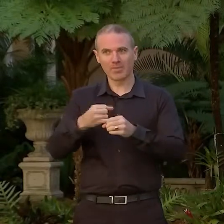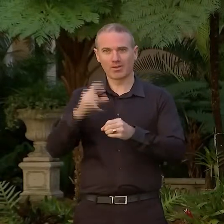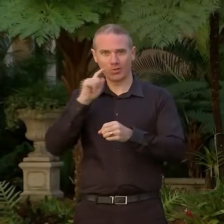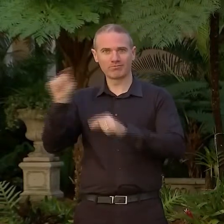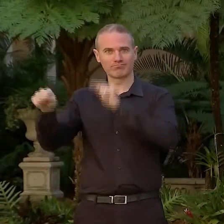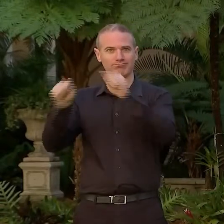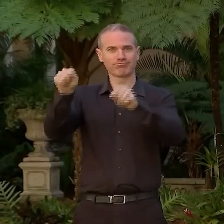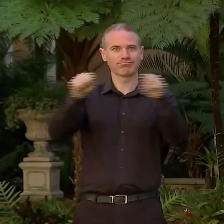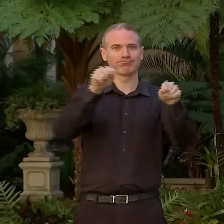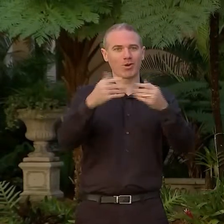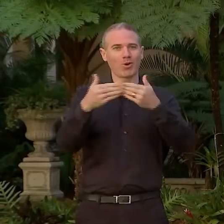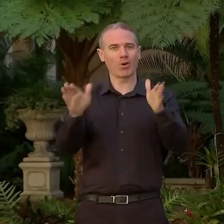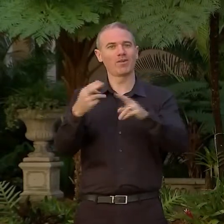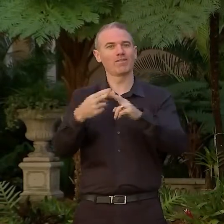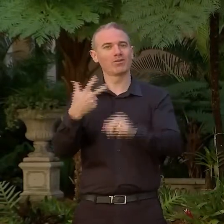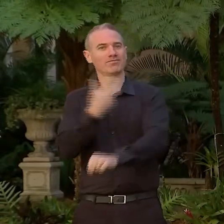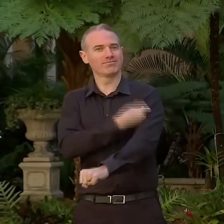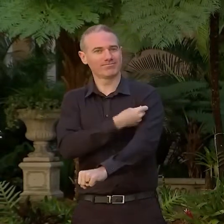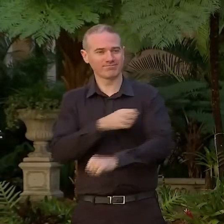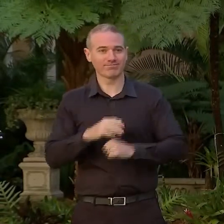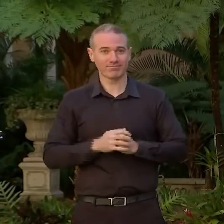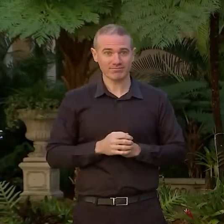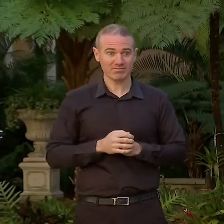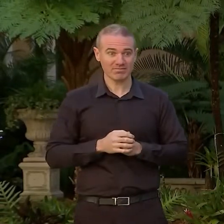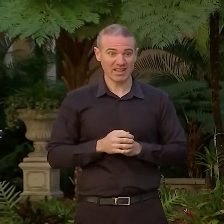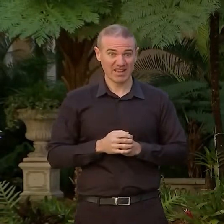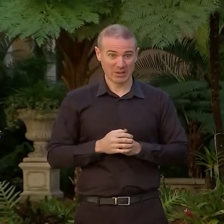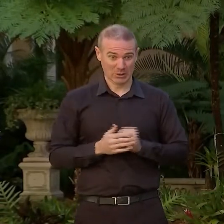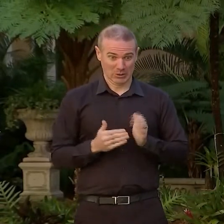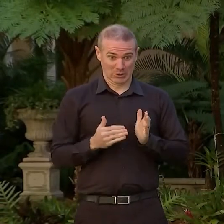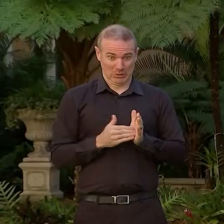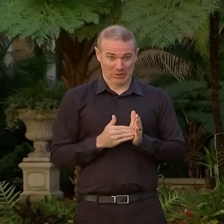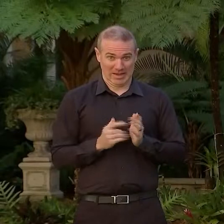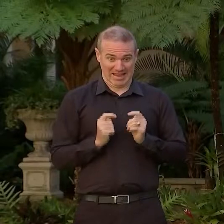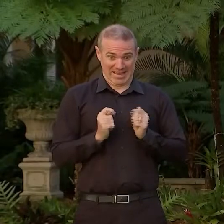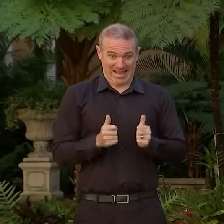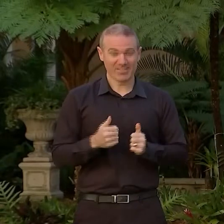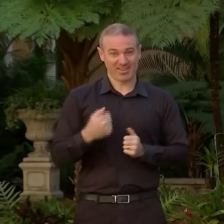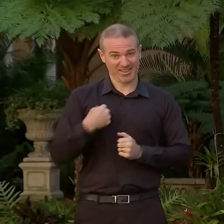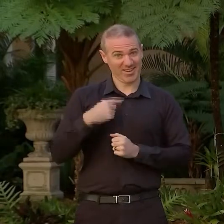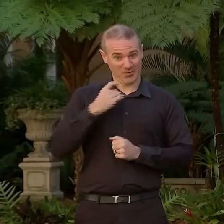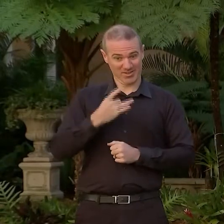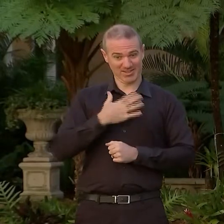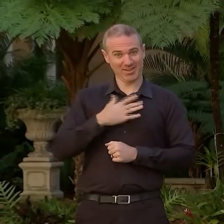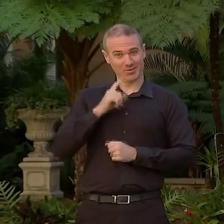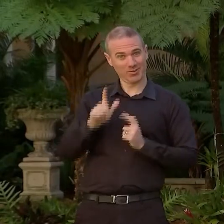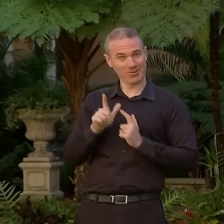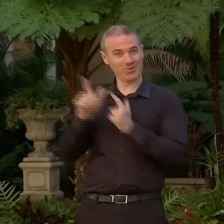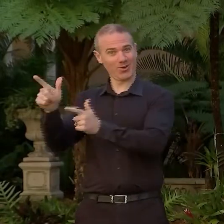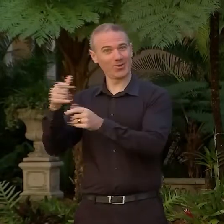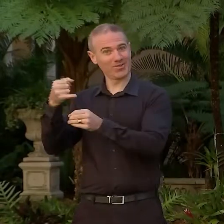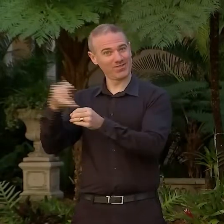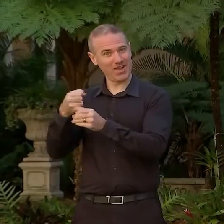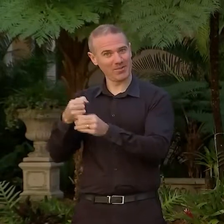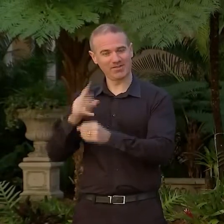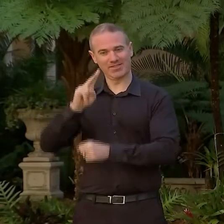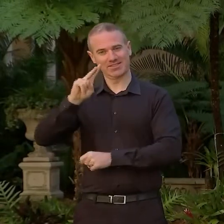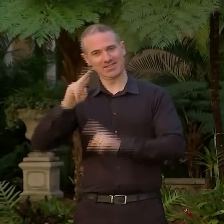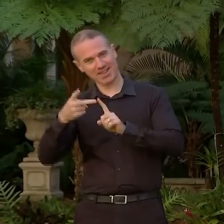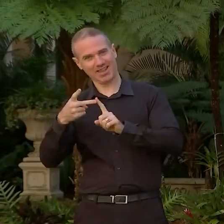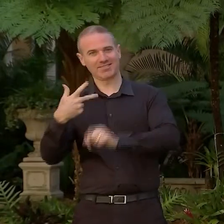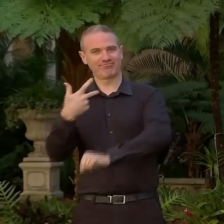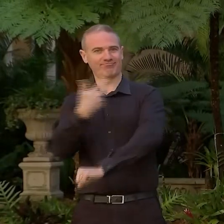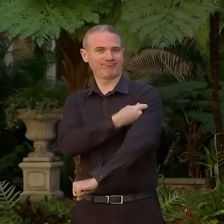I'm very pleased to say that shortly after this press conference, I will be going to one of those pharmacies to get my second dose